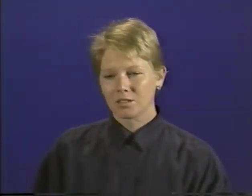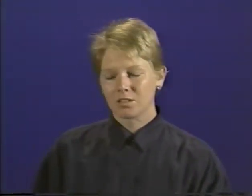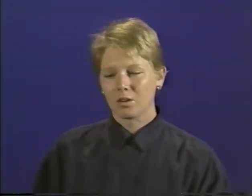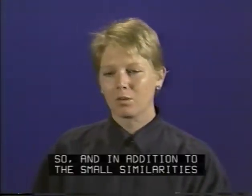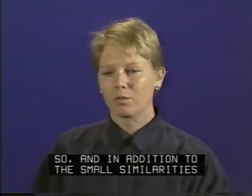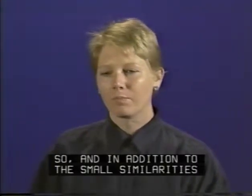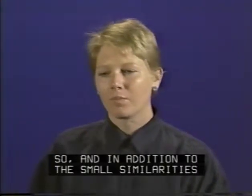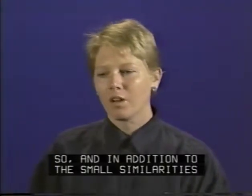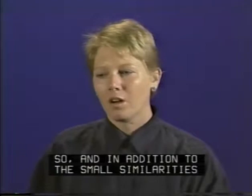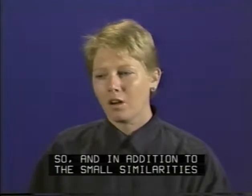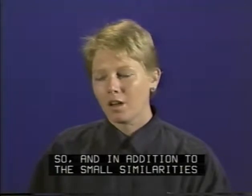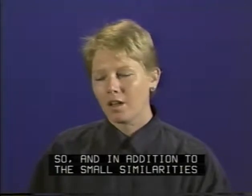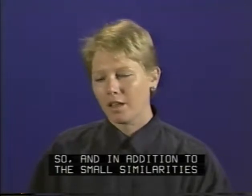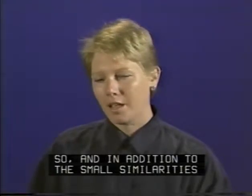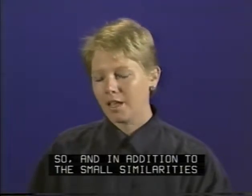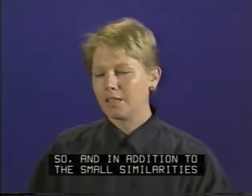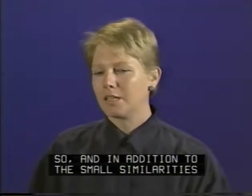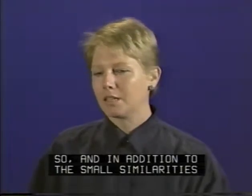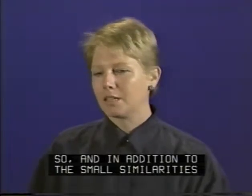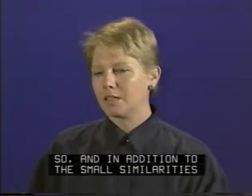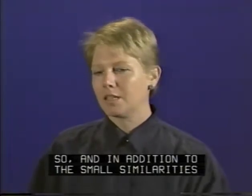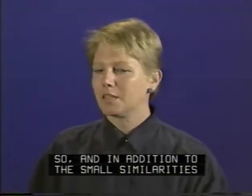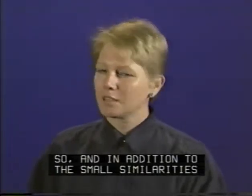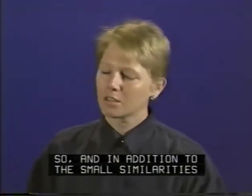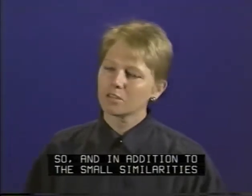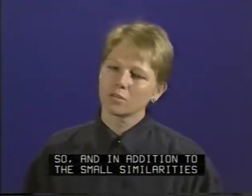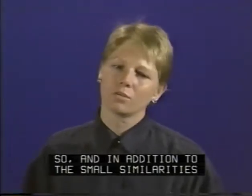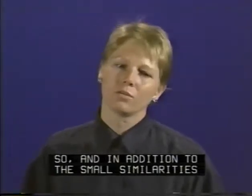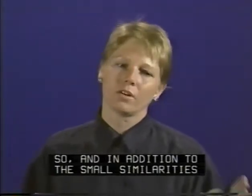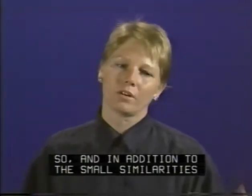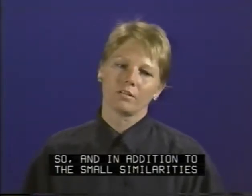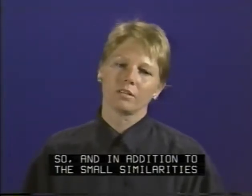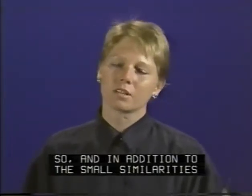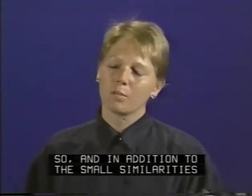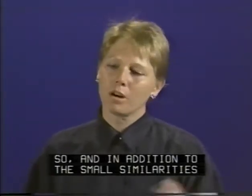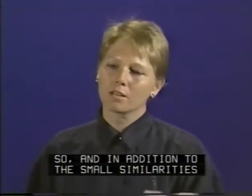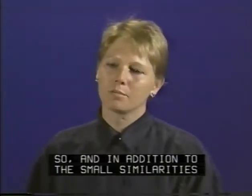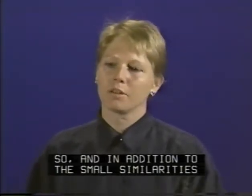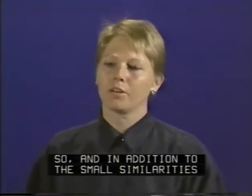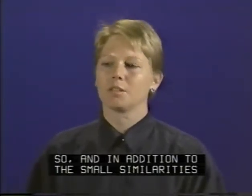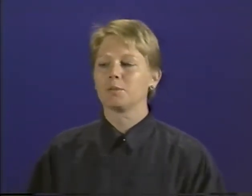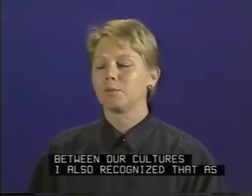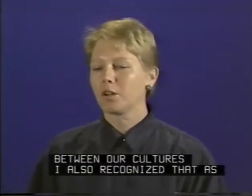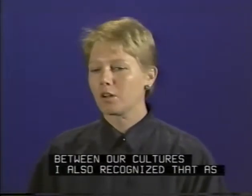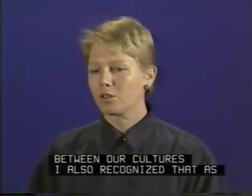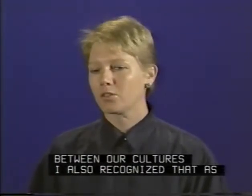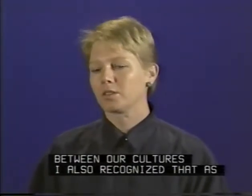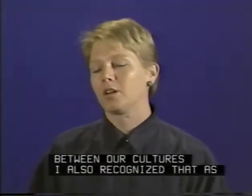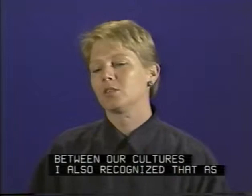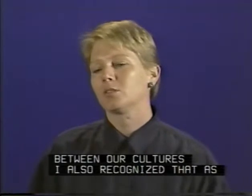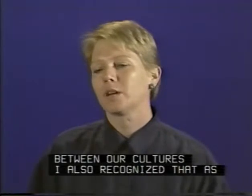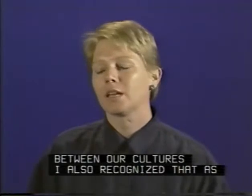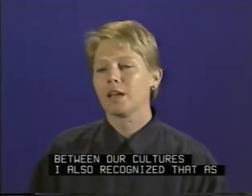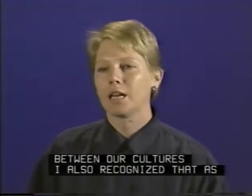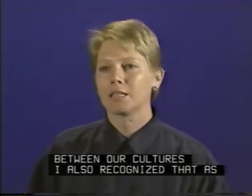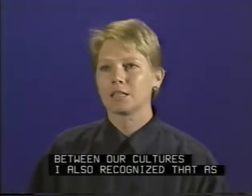So, and in addition to the small similarities between our cultures, I also recognize